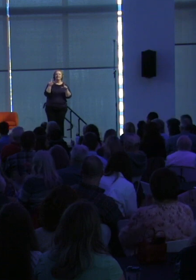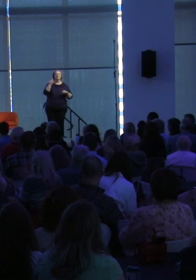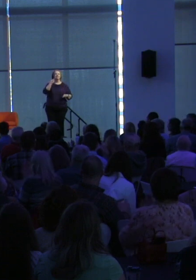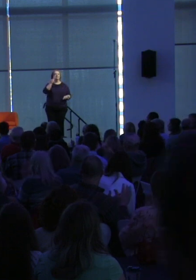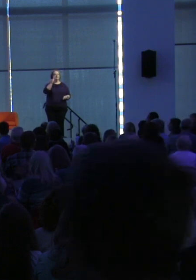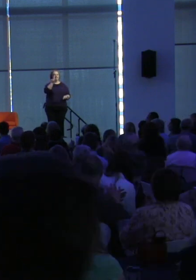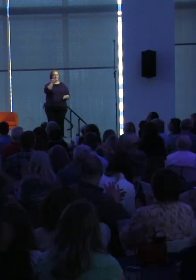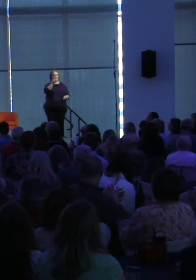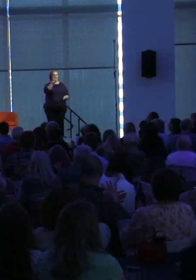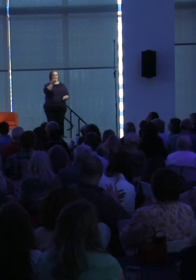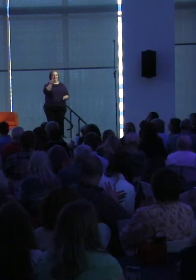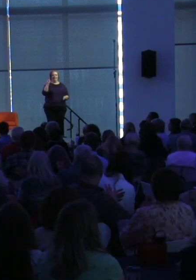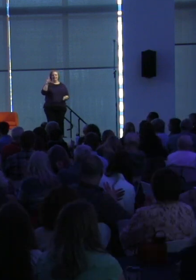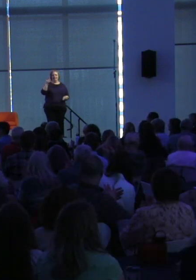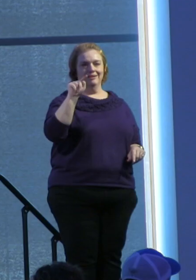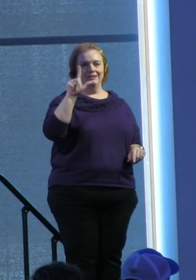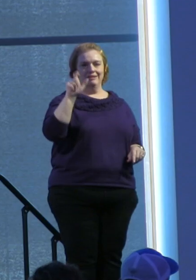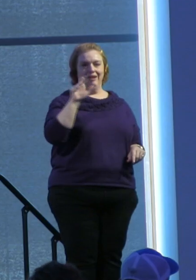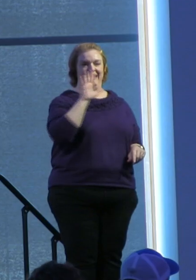David.